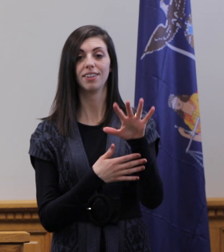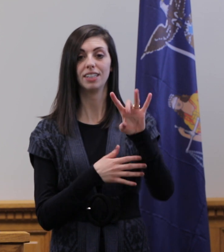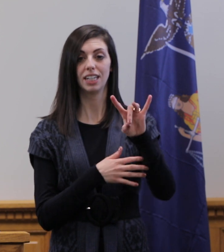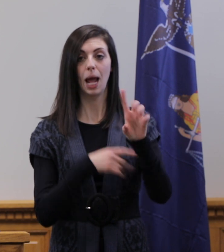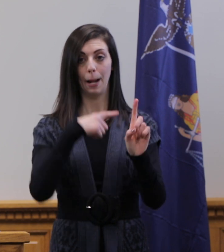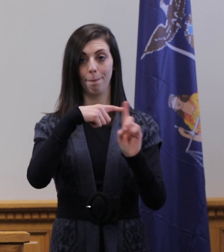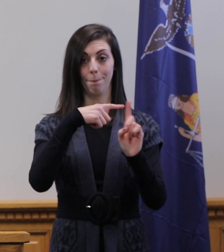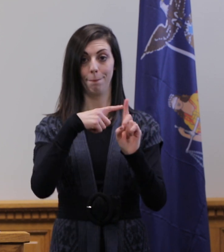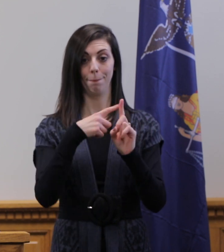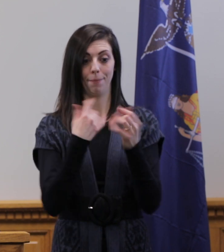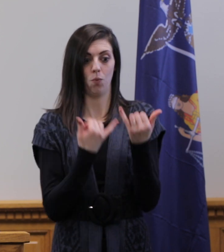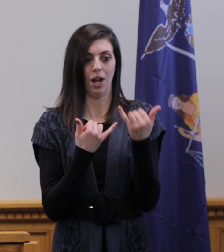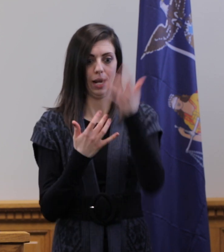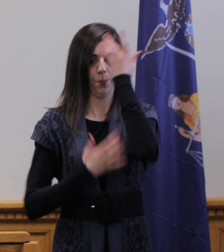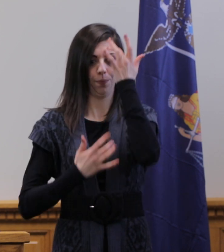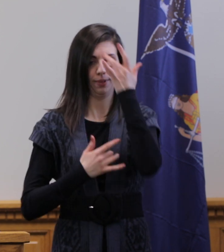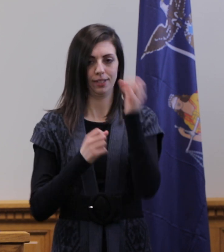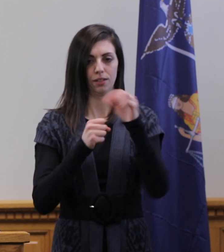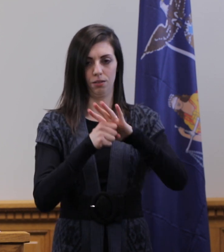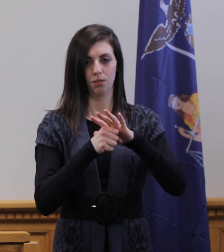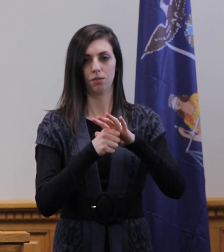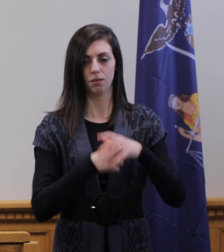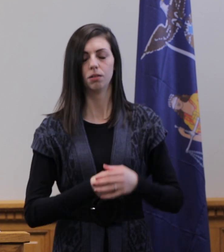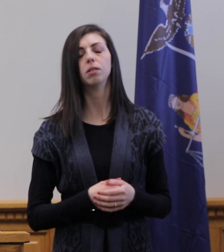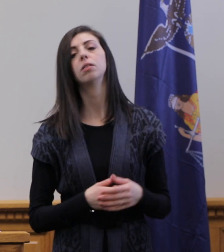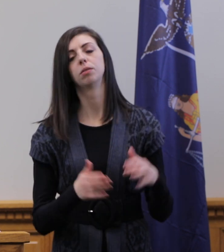1,058 active cases of COVID.